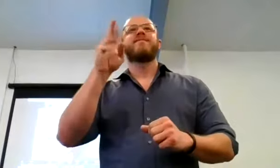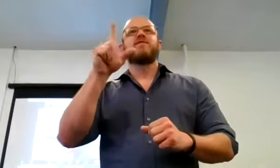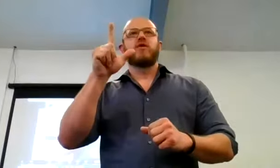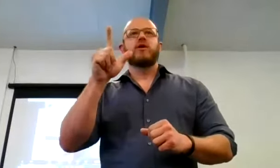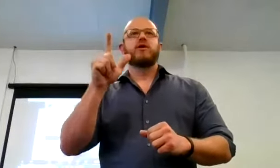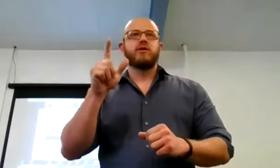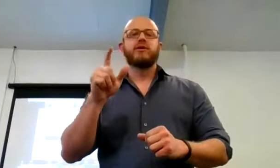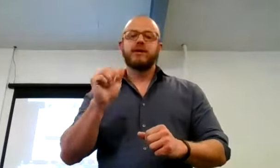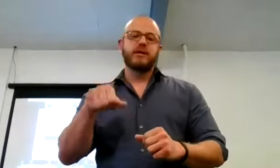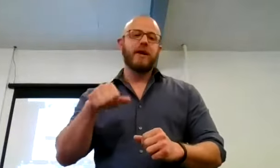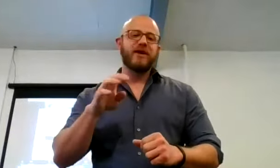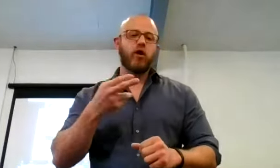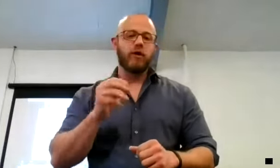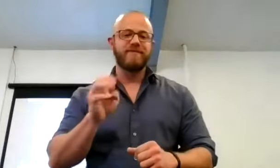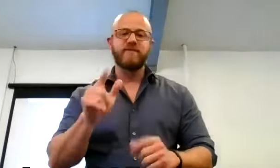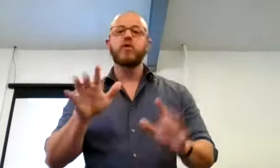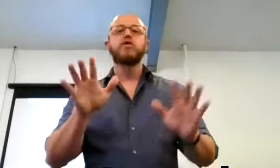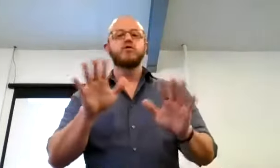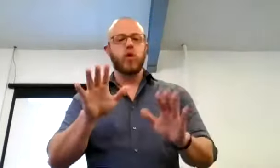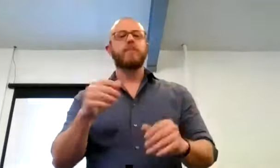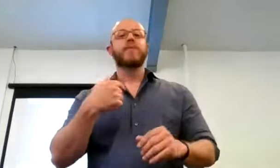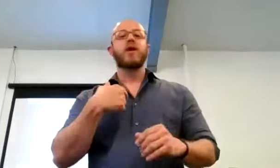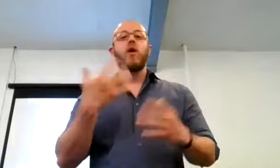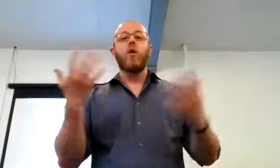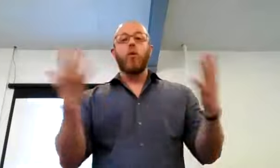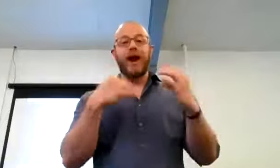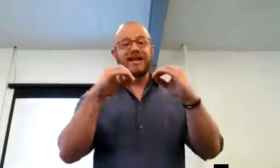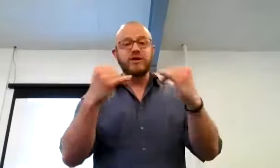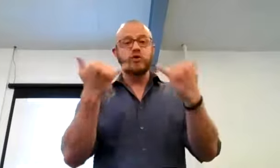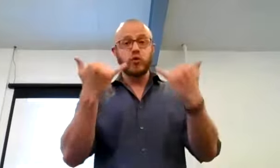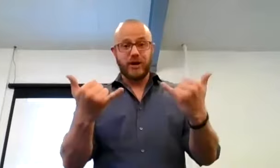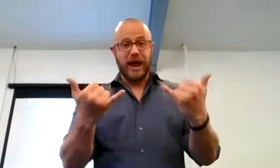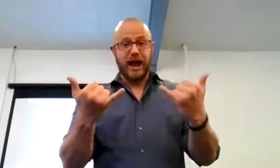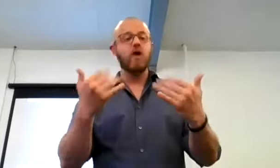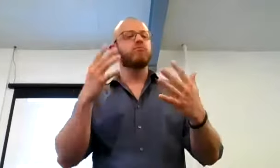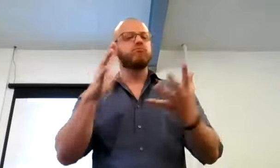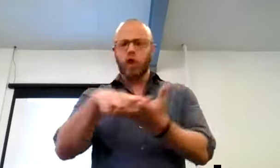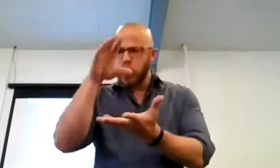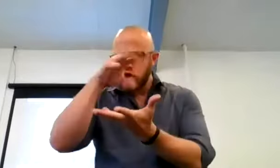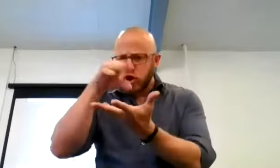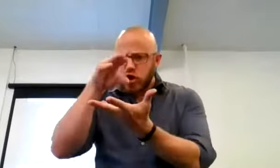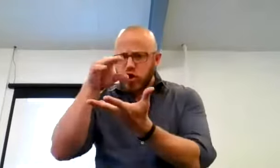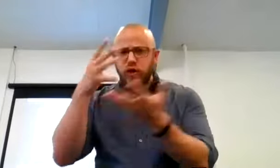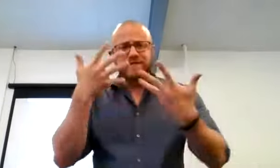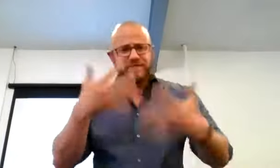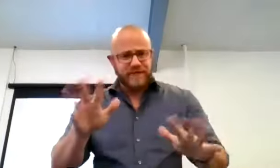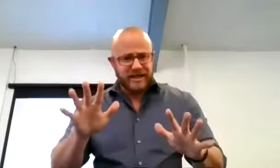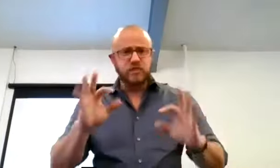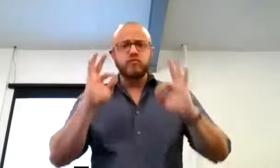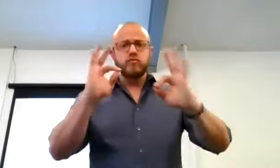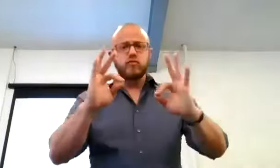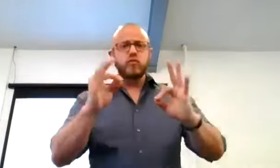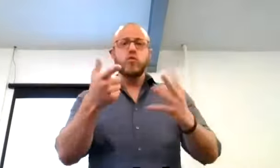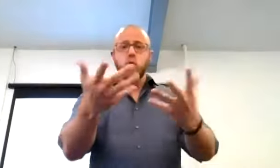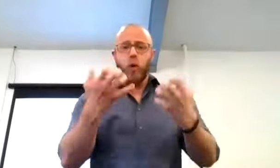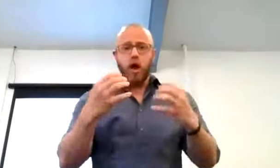It can be harmful. Yes, so it can truly be harmful. So when I teach you today, learn it, yes. And